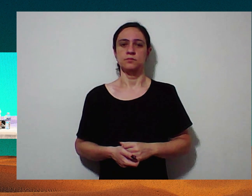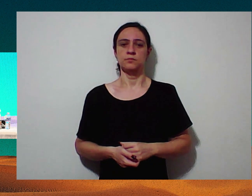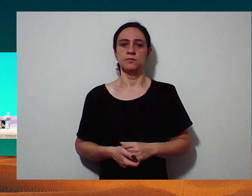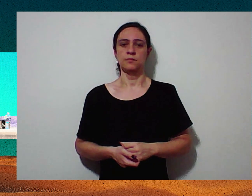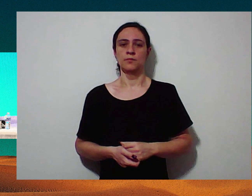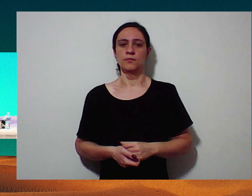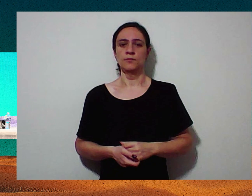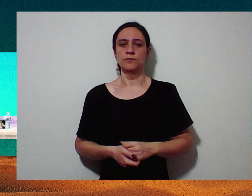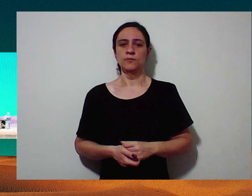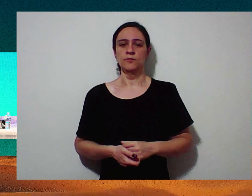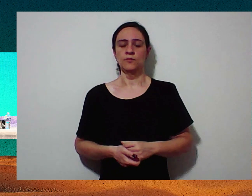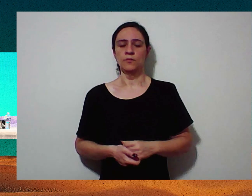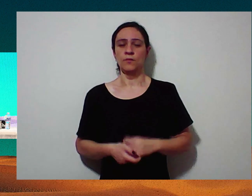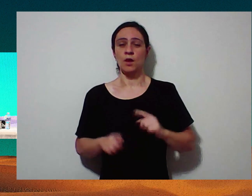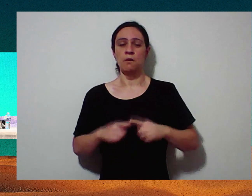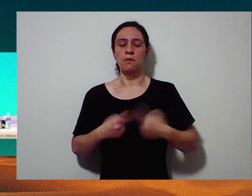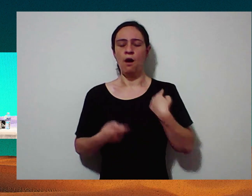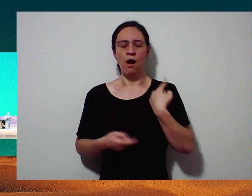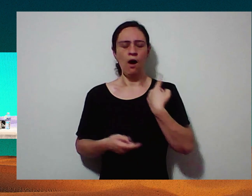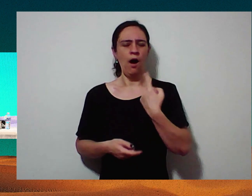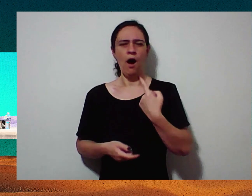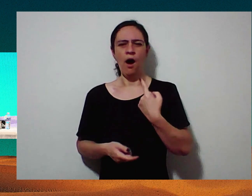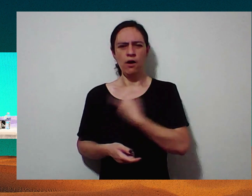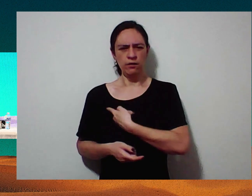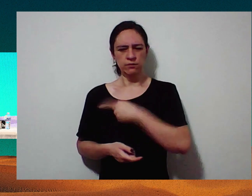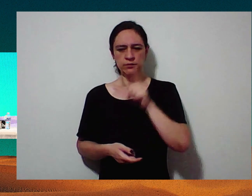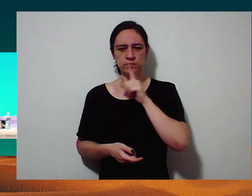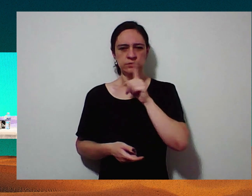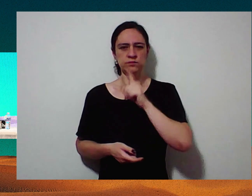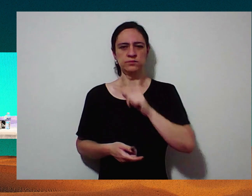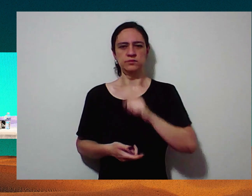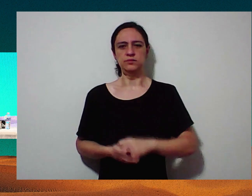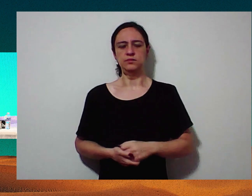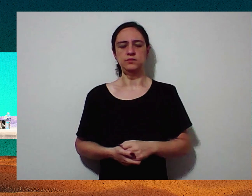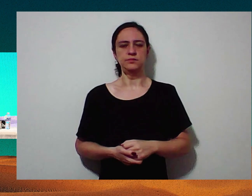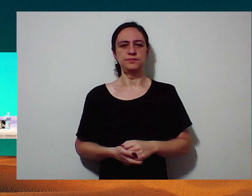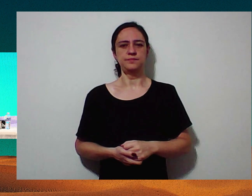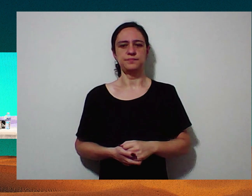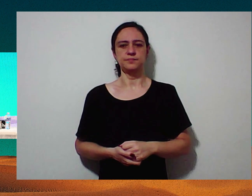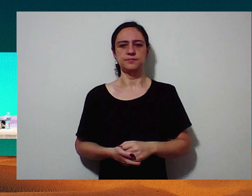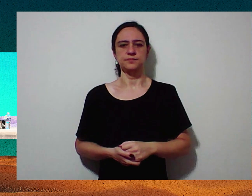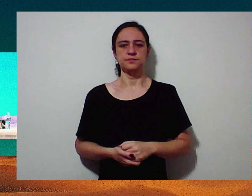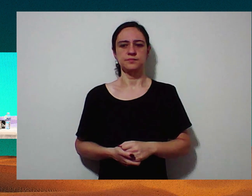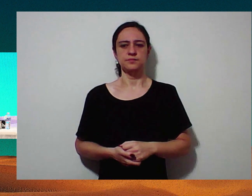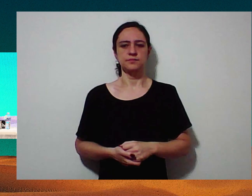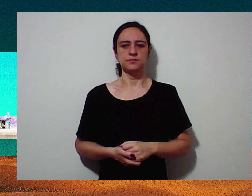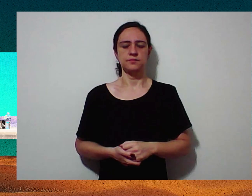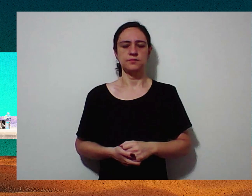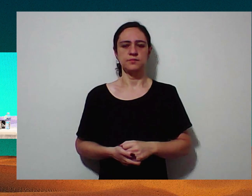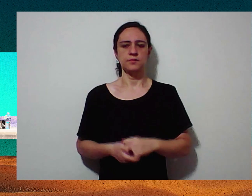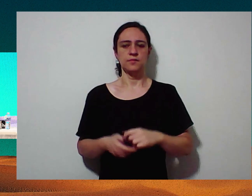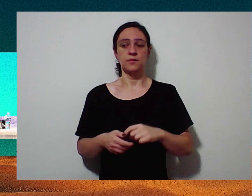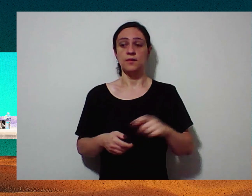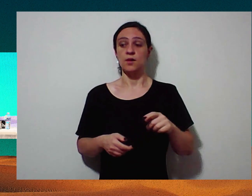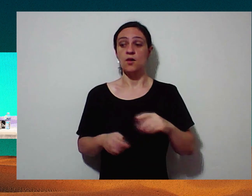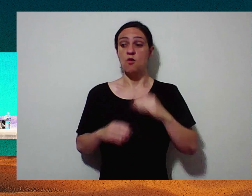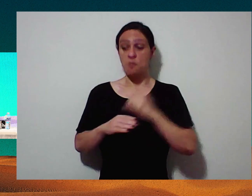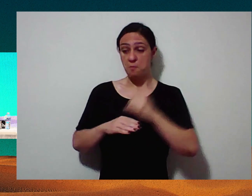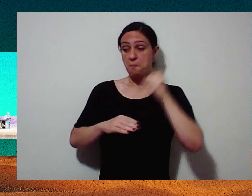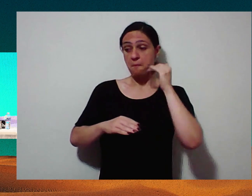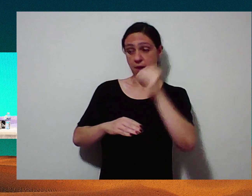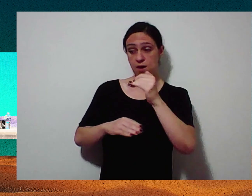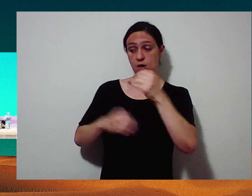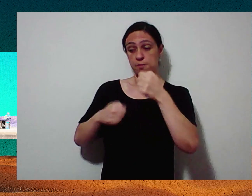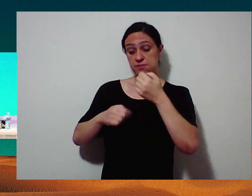não sois assim. But not so among you. Pelo contrário, o maior entre vós seja como o menor, e aquele que